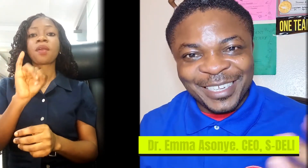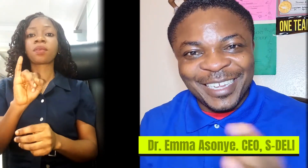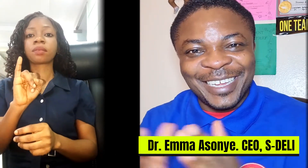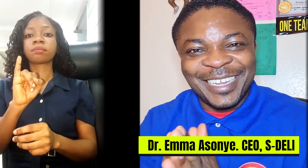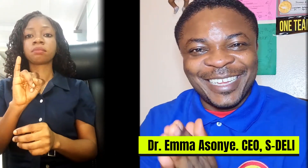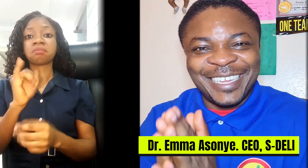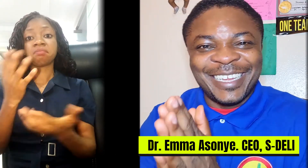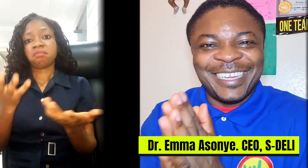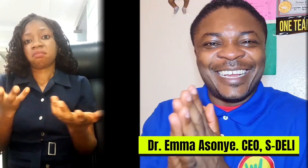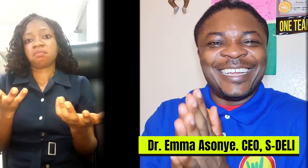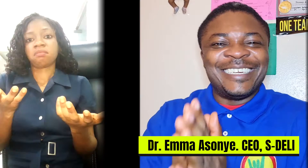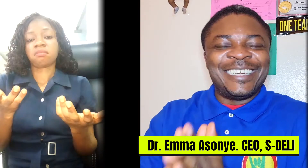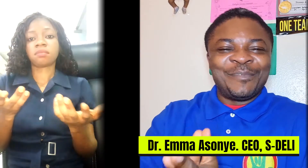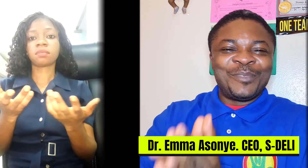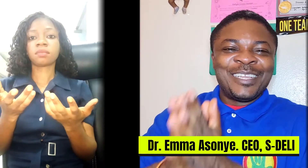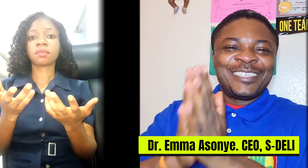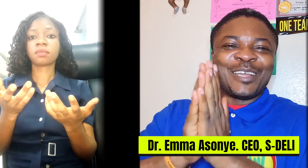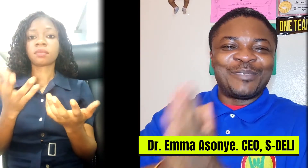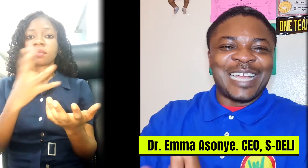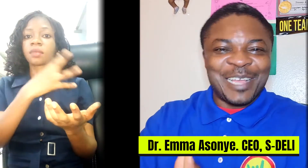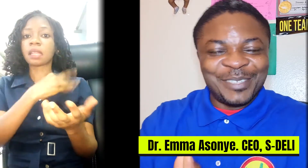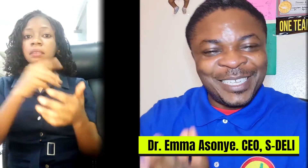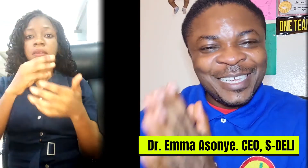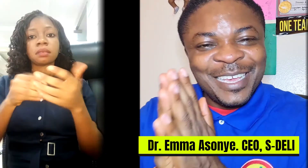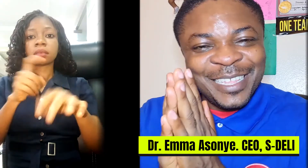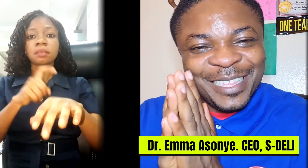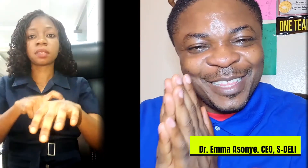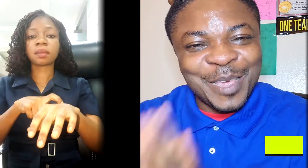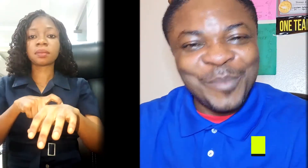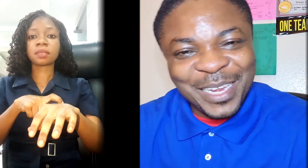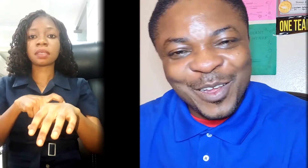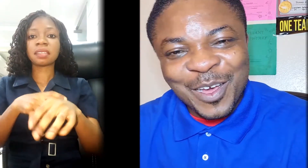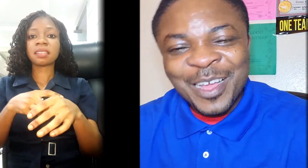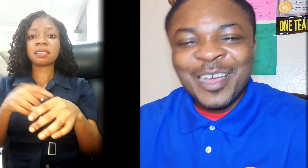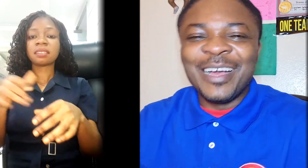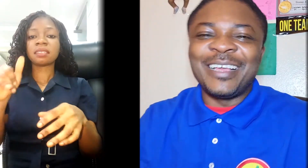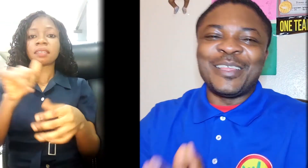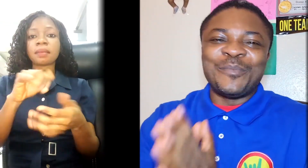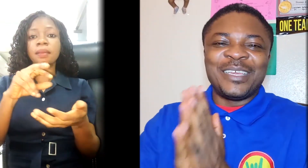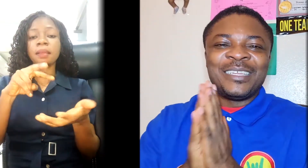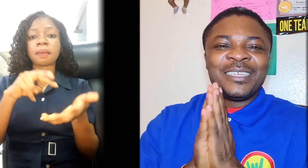homophones. And sometimes they mean